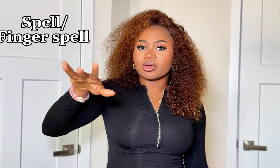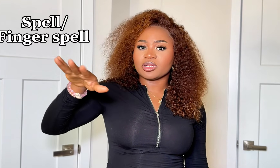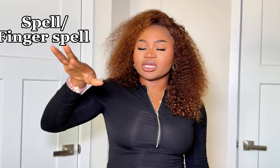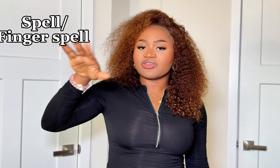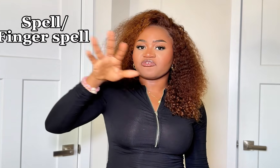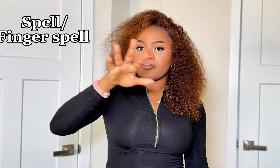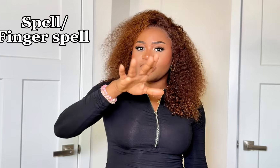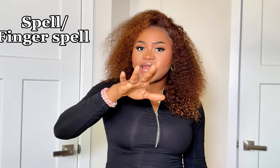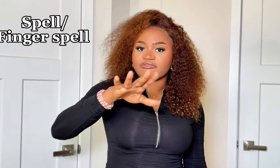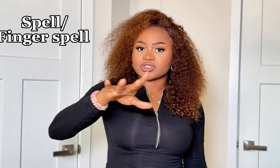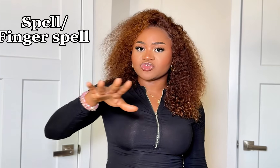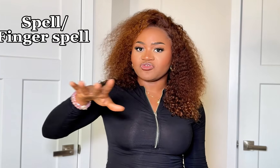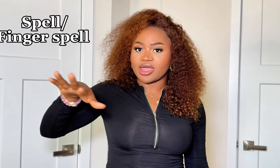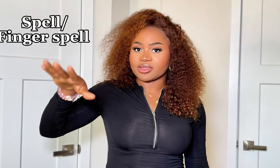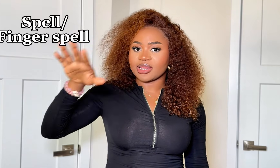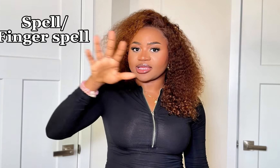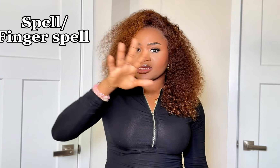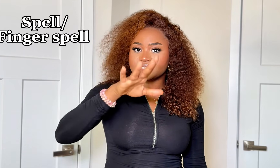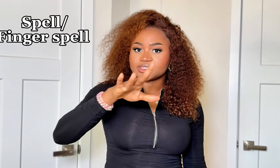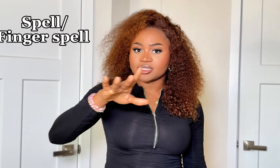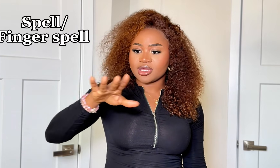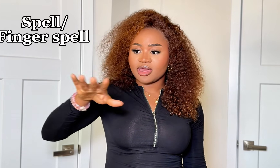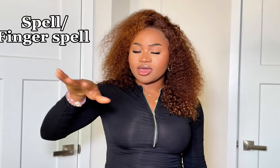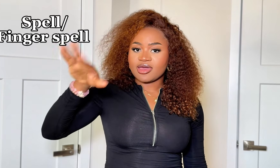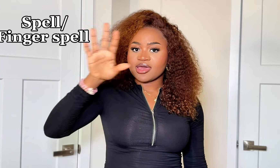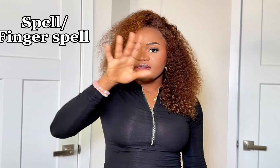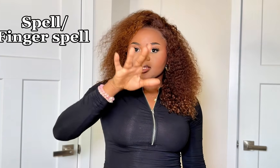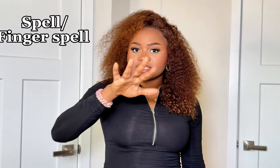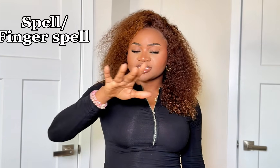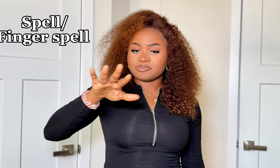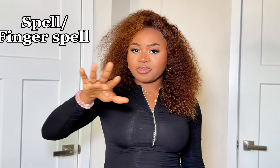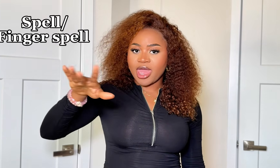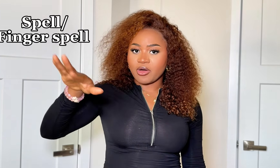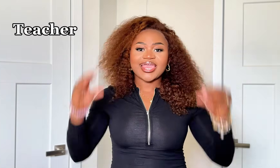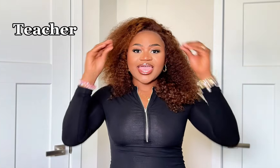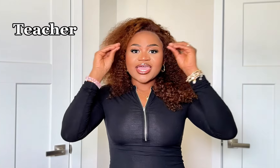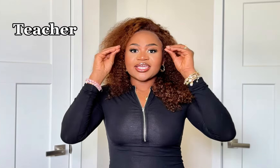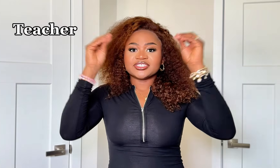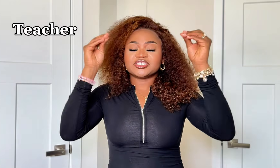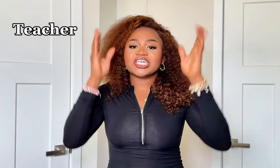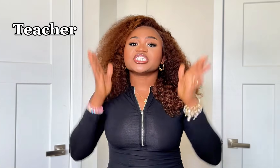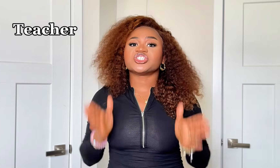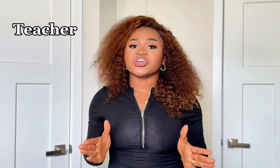wiggle it from left to right like this. Spell. Teacher.